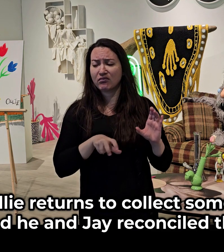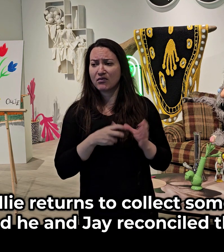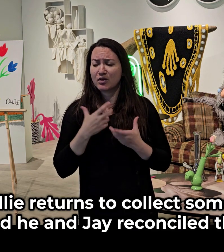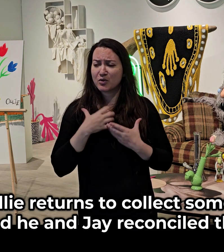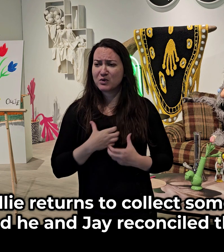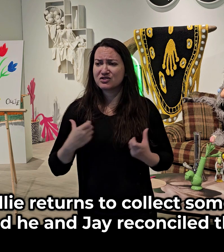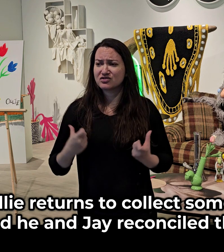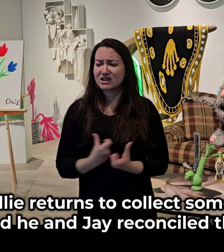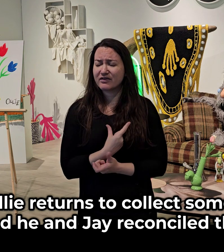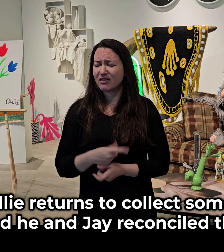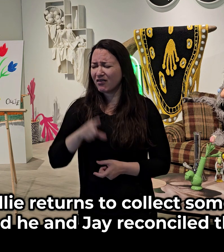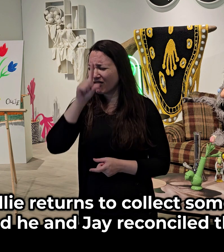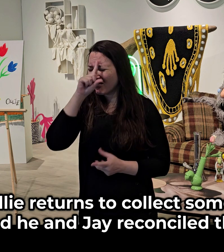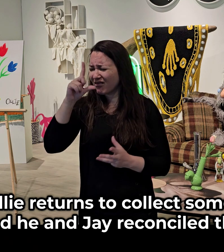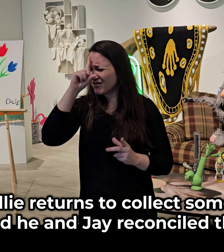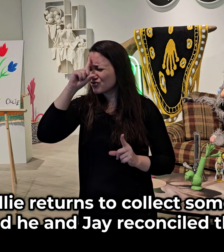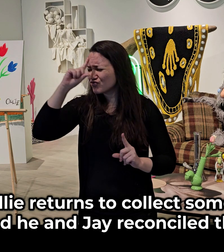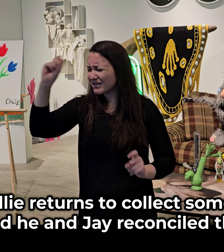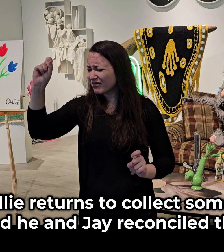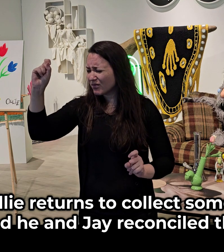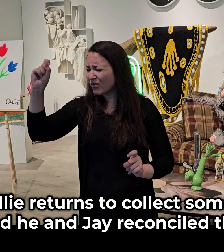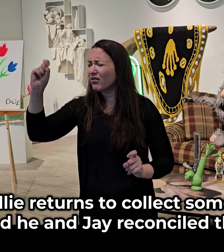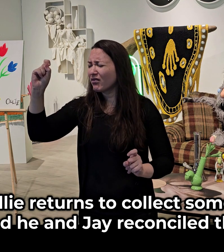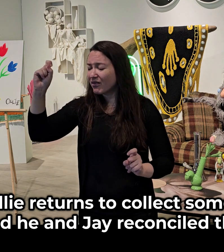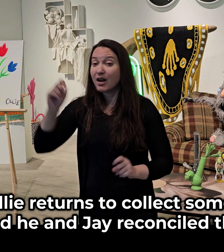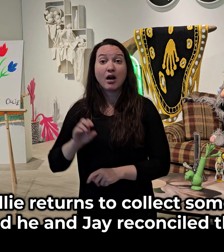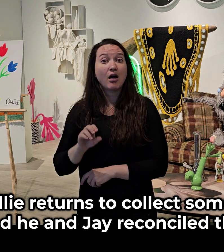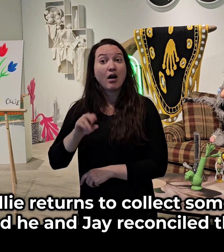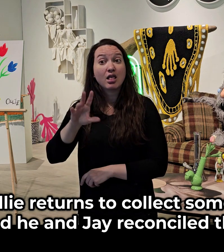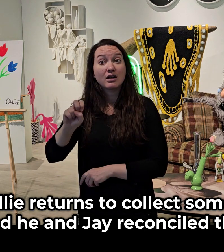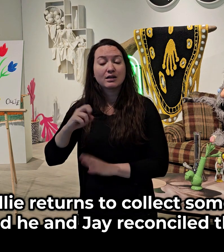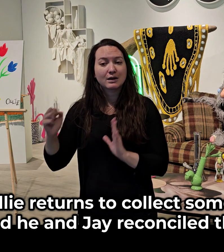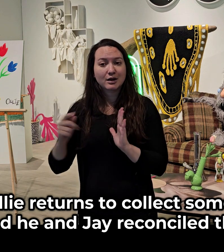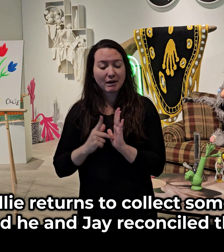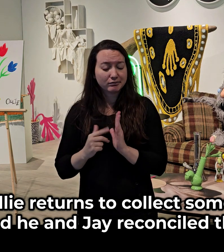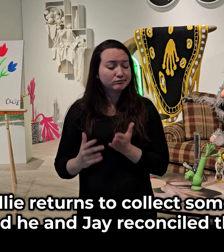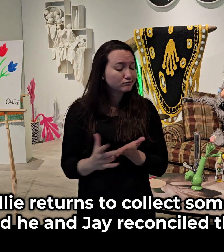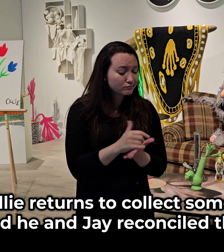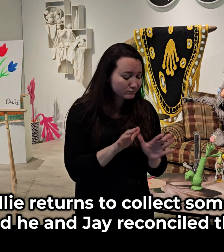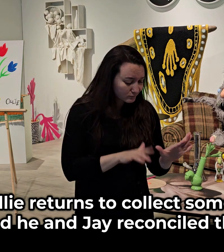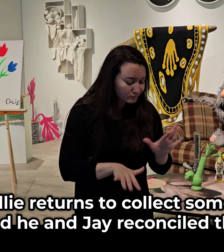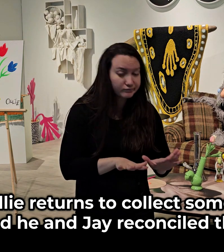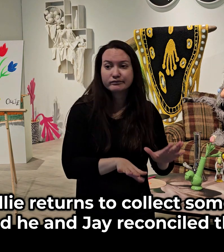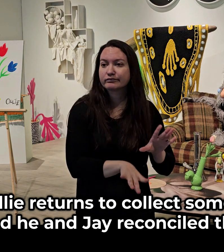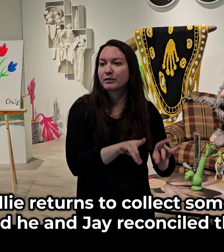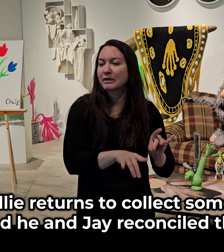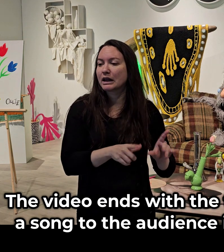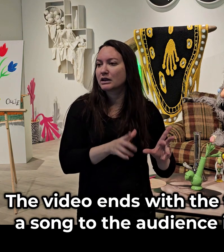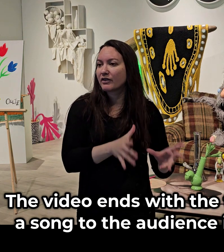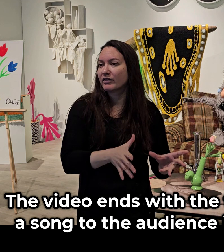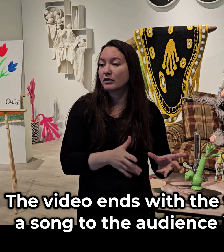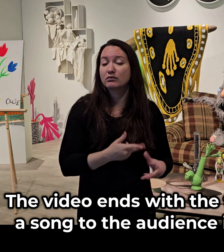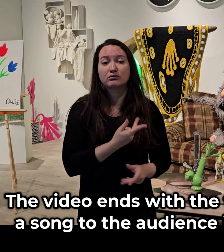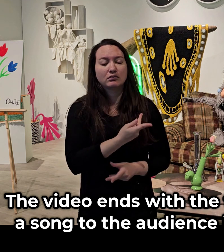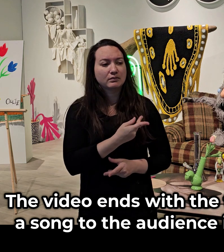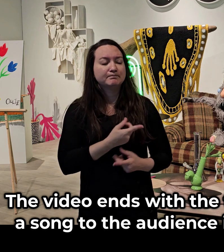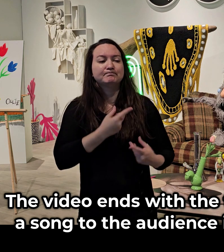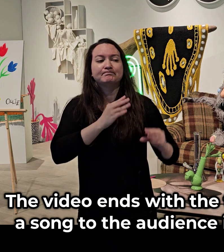Ollie returns to collect some items he left, and he and Jay reconcile their friendship. The video ends with the 2 singing